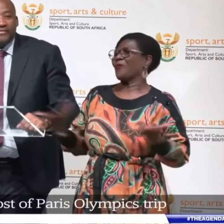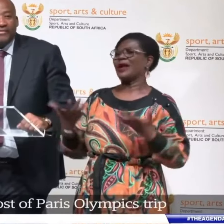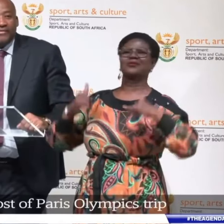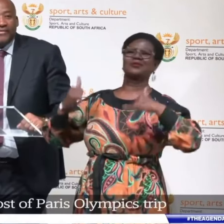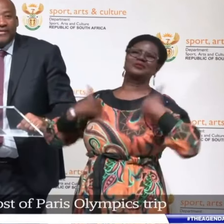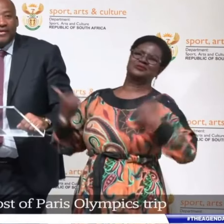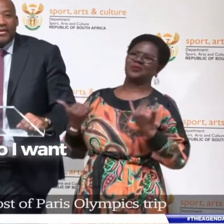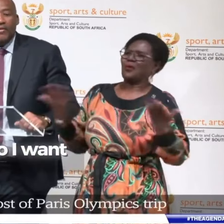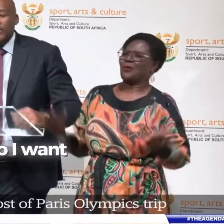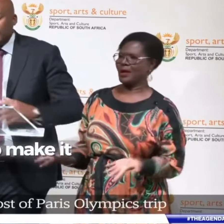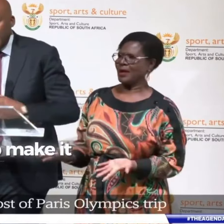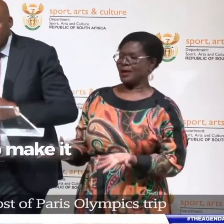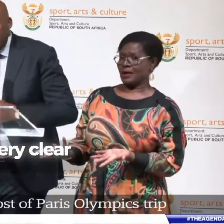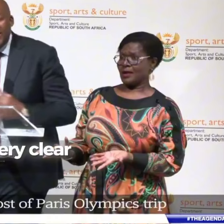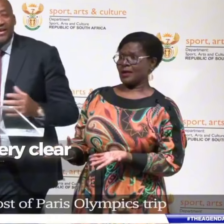whopping